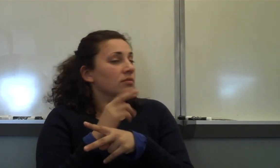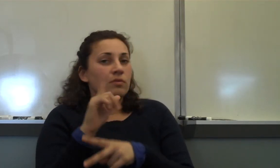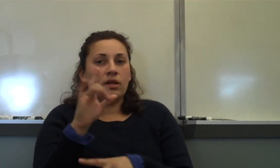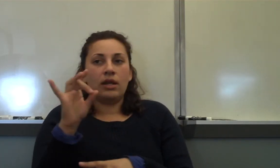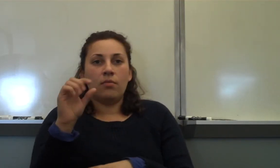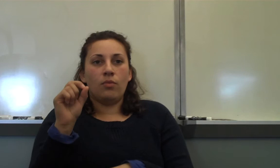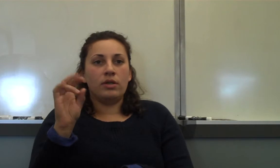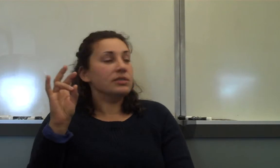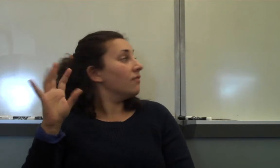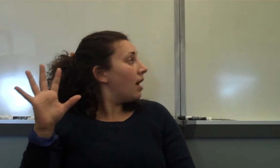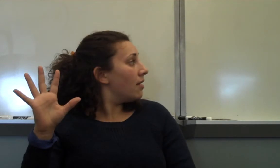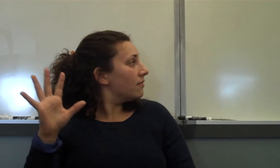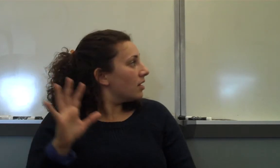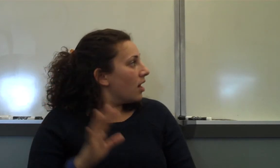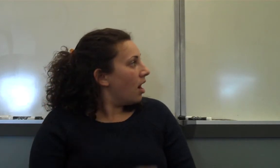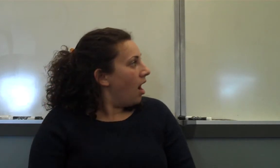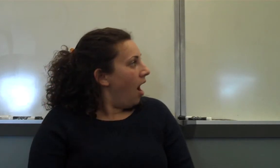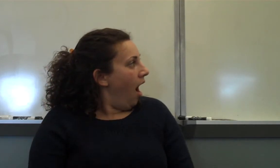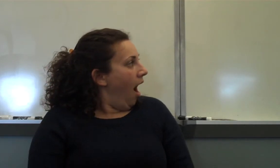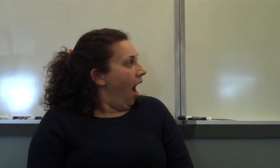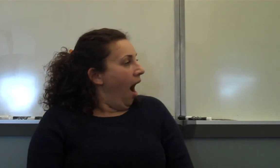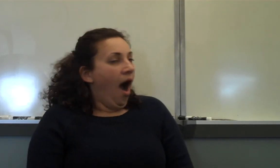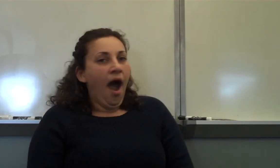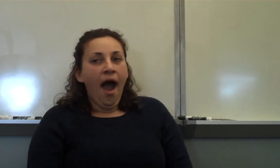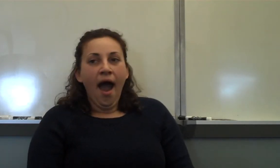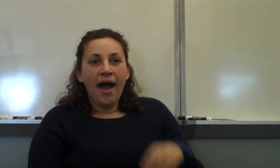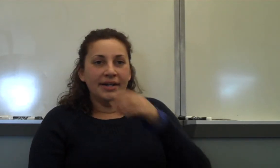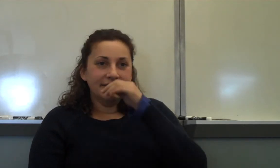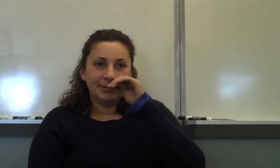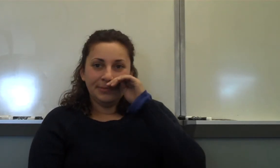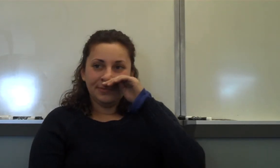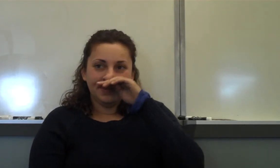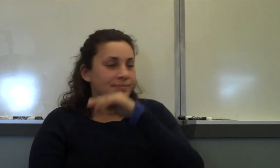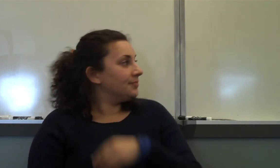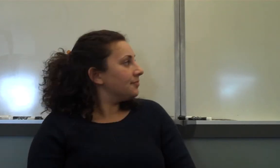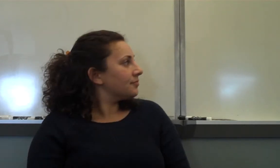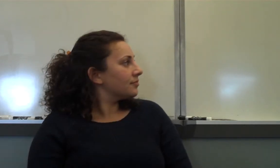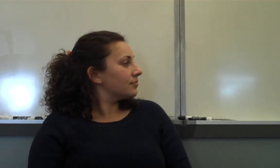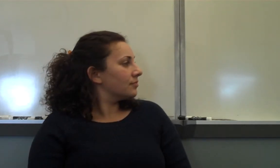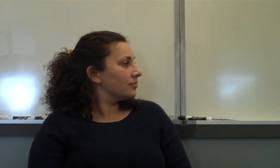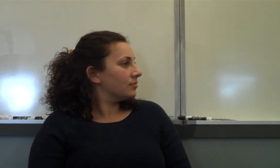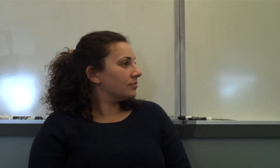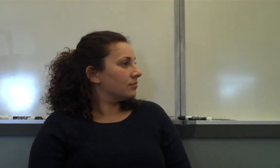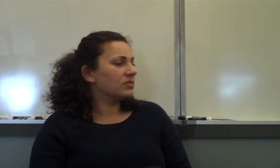Maybe something like that. Actually, let's take a second just to find out how big it really is.